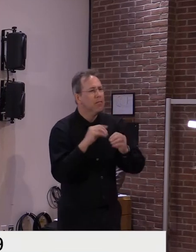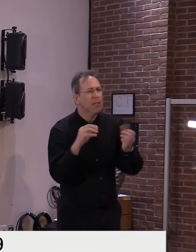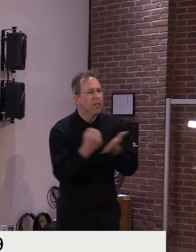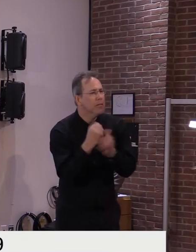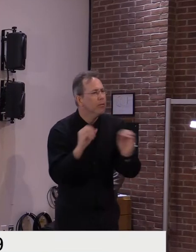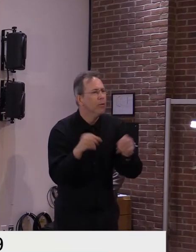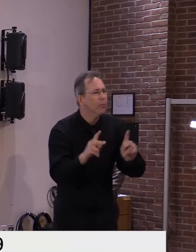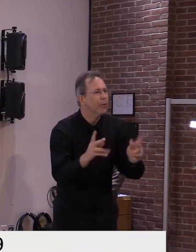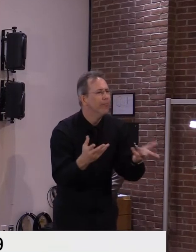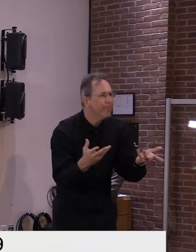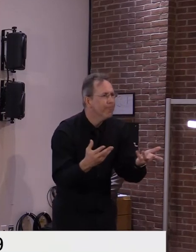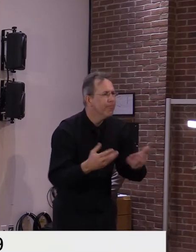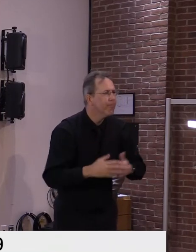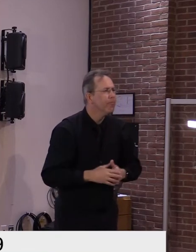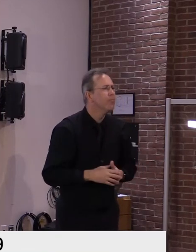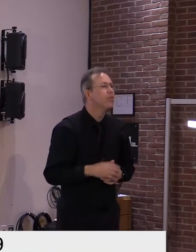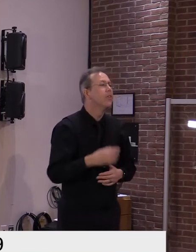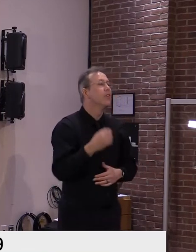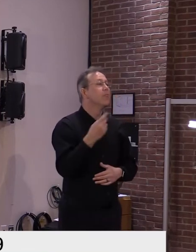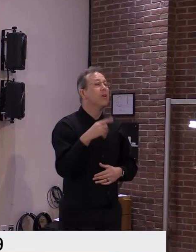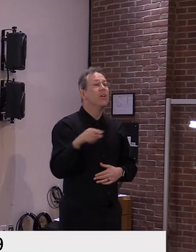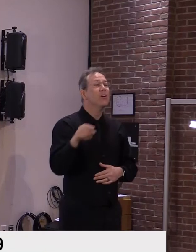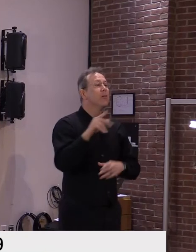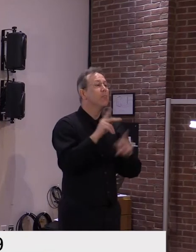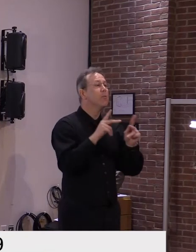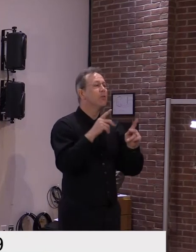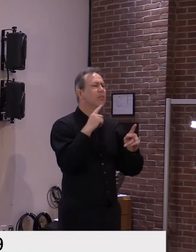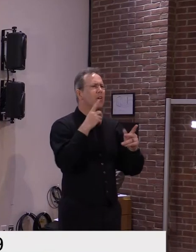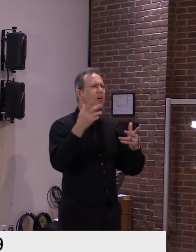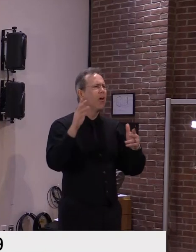why we let that happen, because now there are cases.